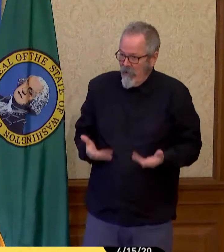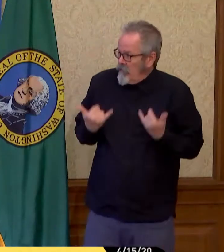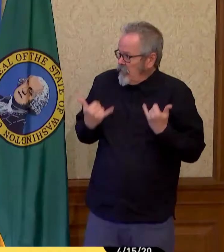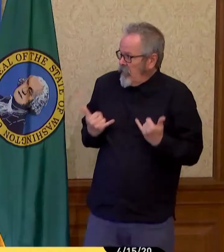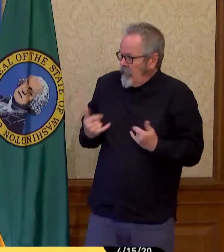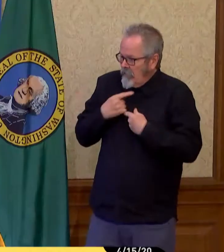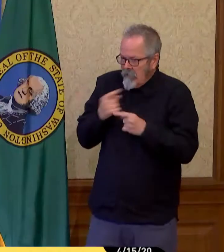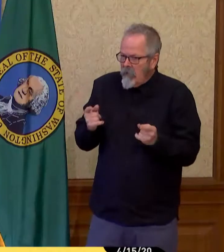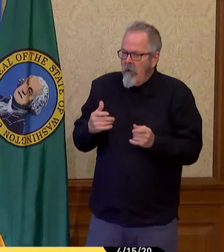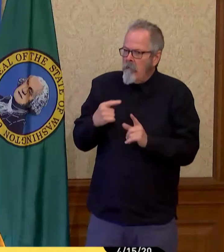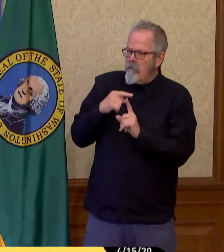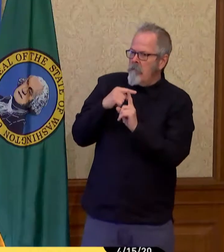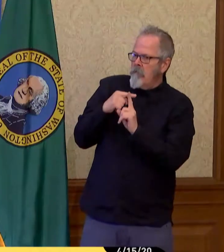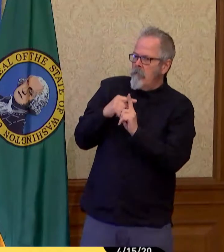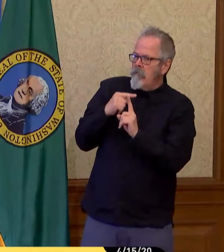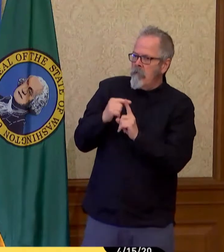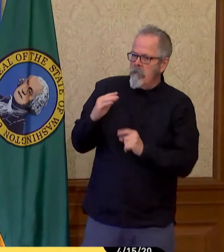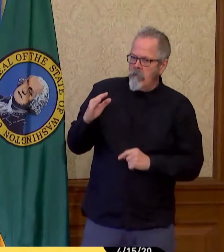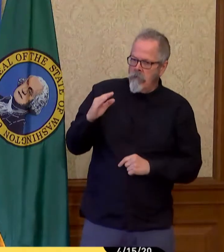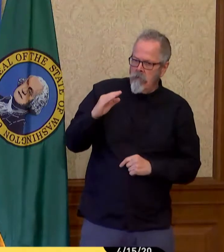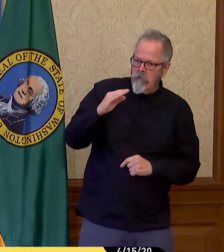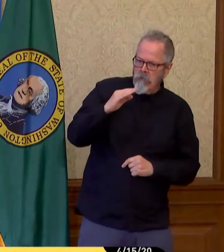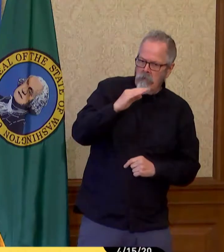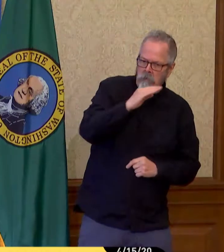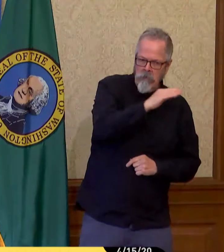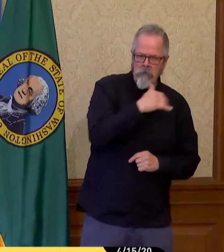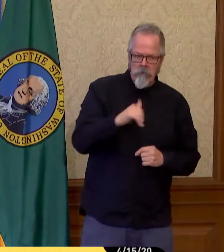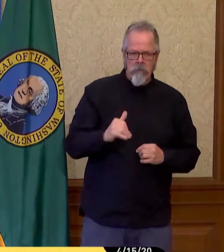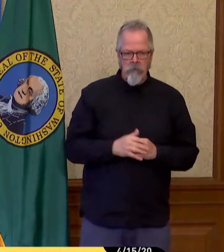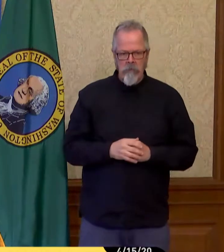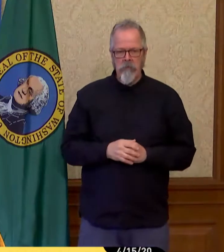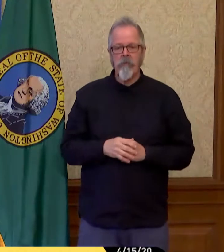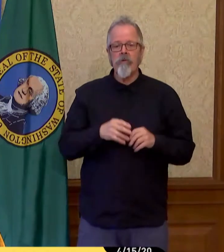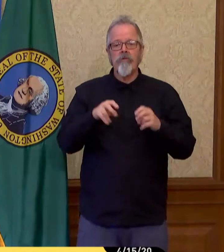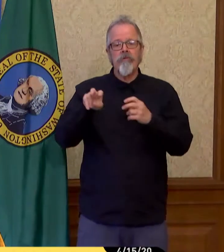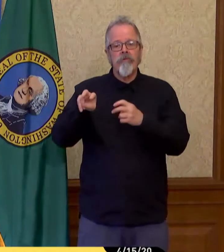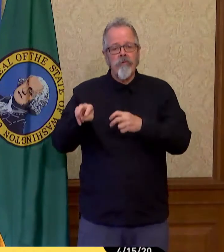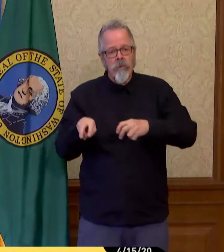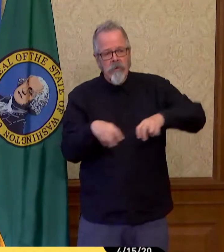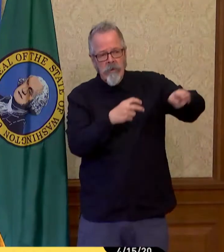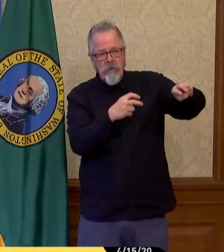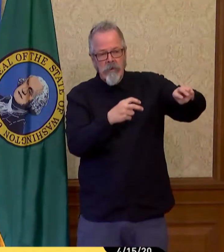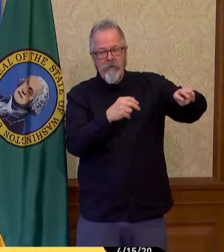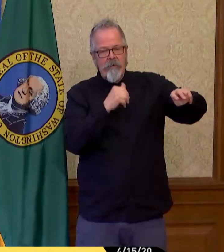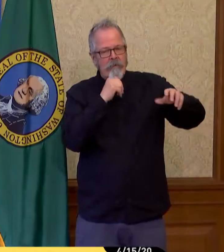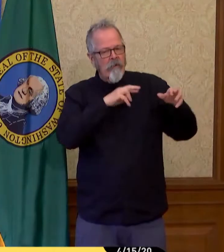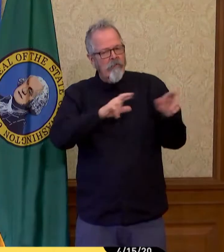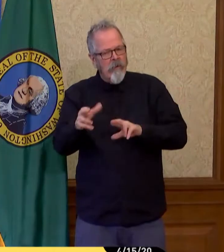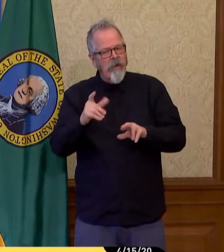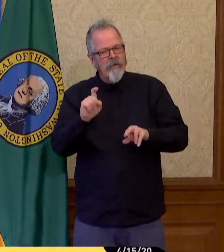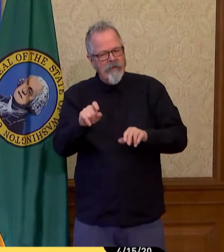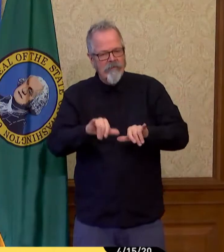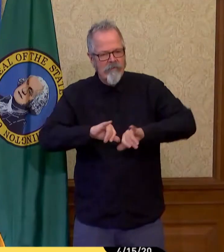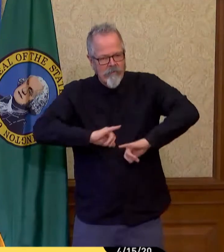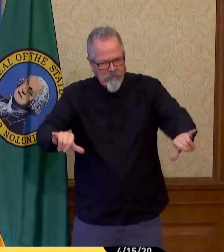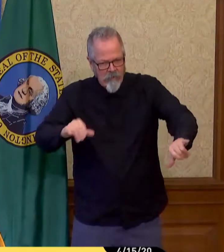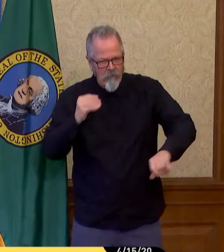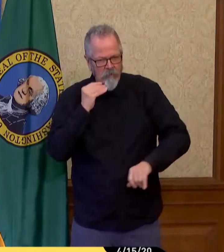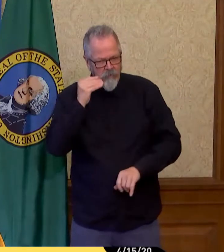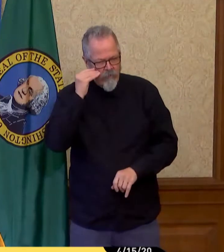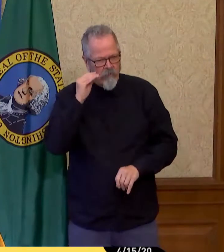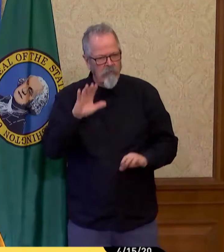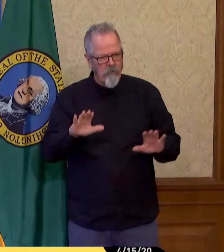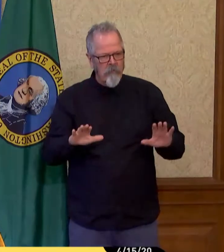point. We're working towards it every day. We are expanding our testing